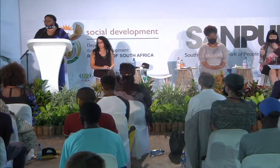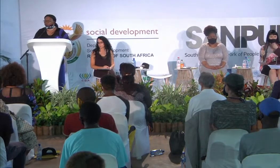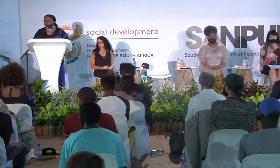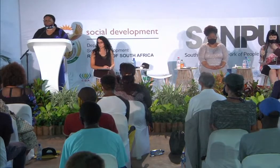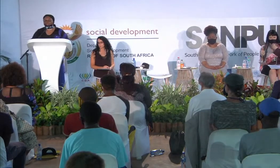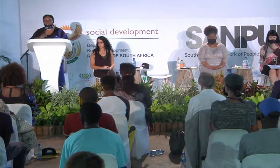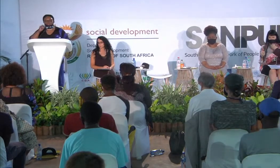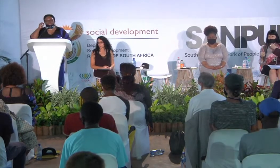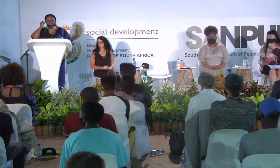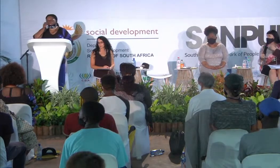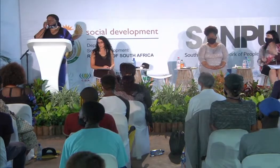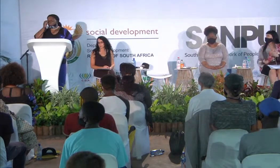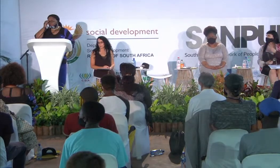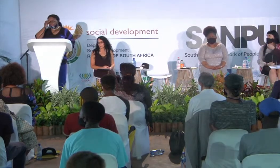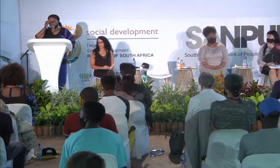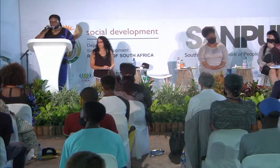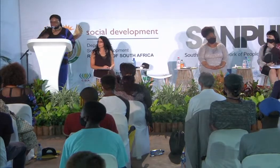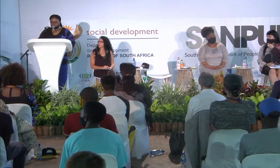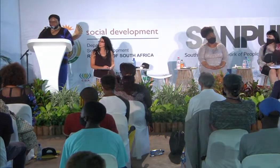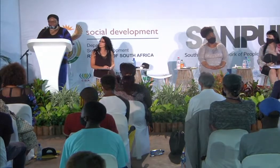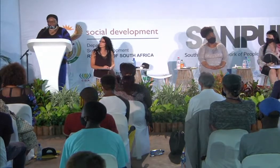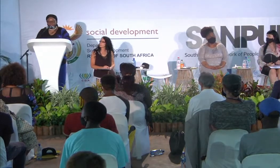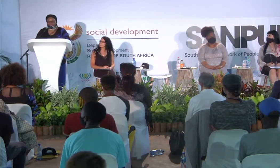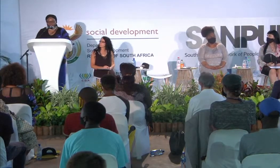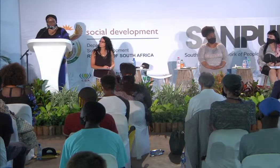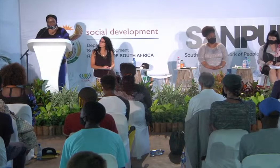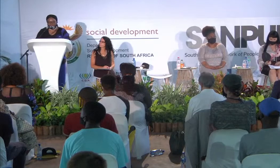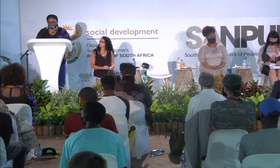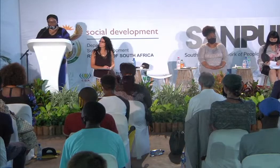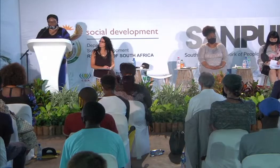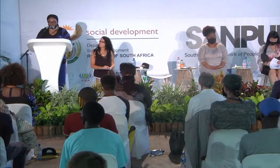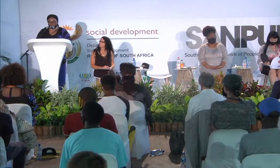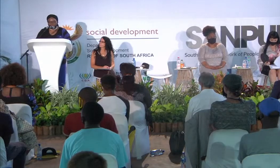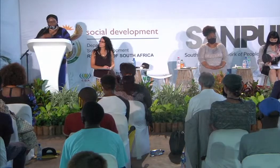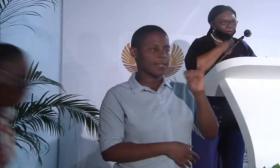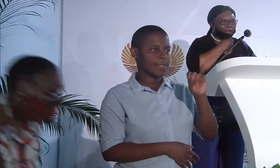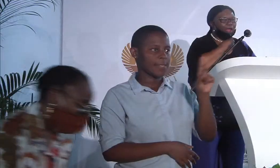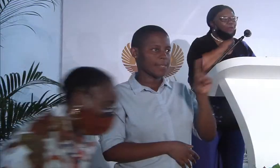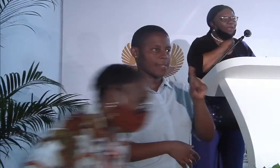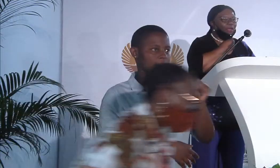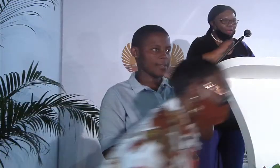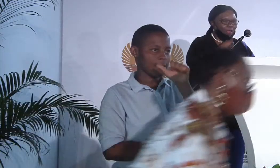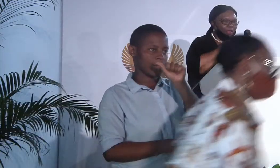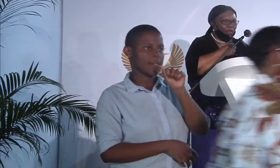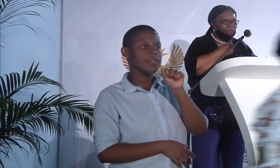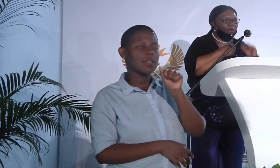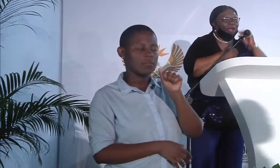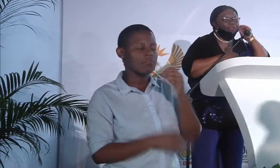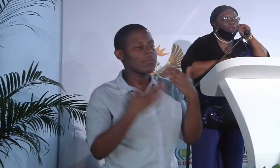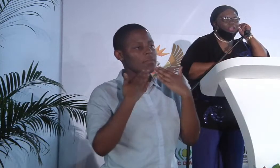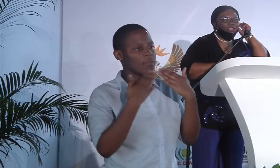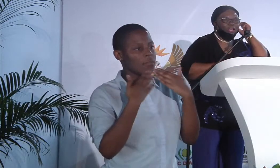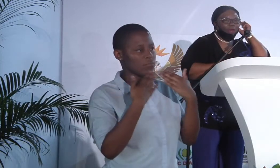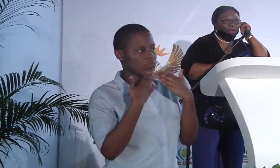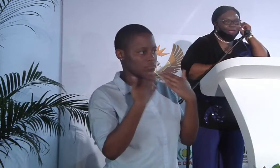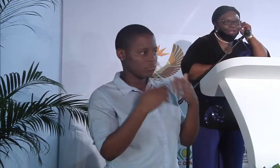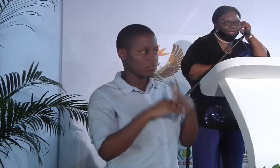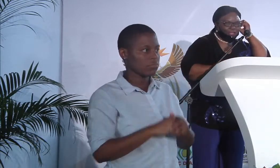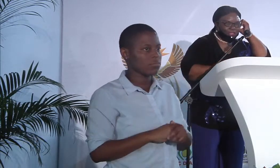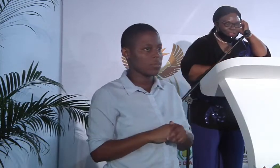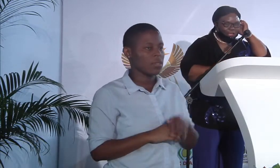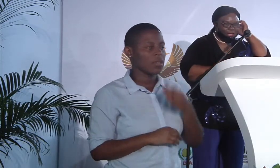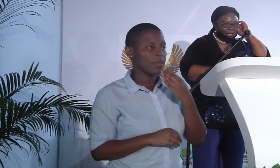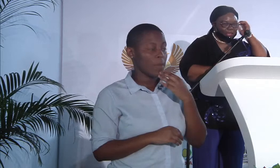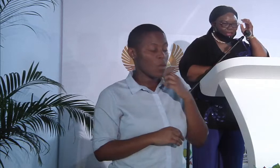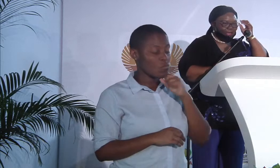Thank you very much, Mrs. Caesar Mokhangwe, for acknowledging our